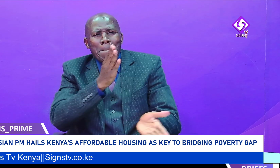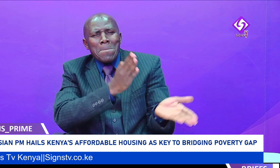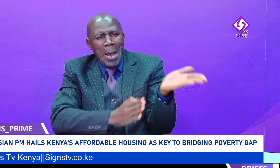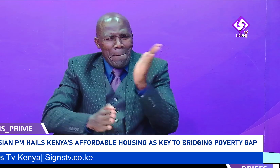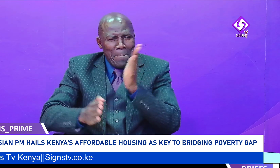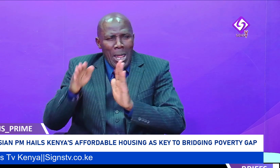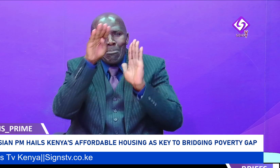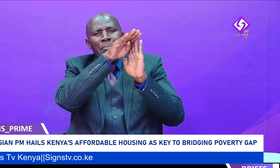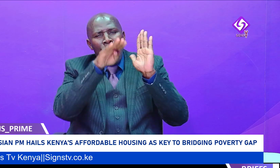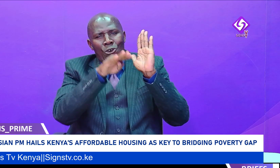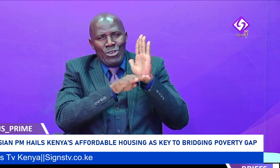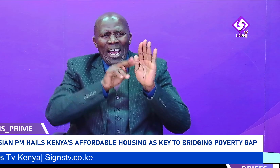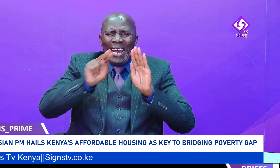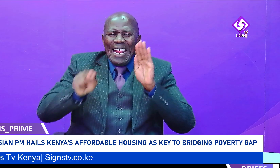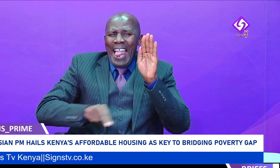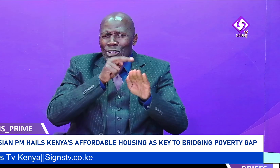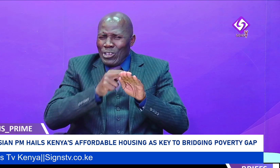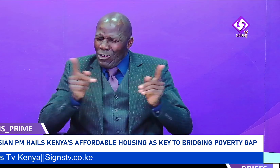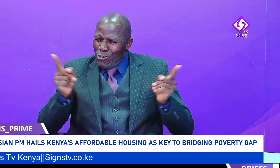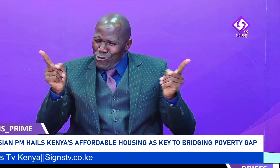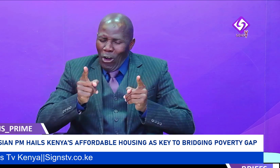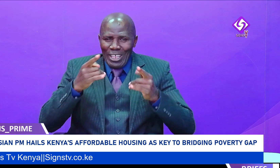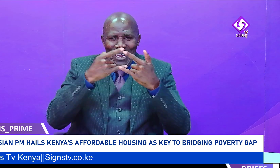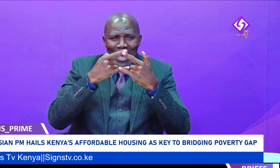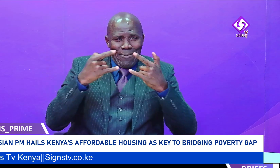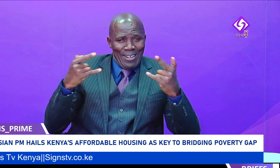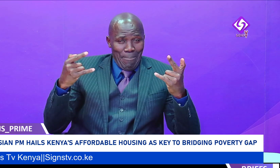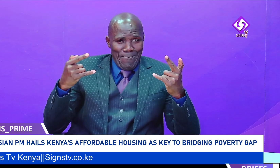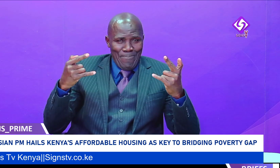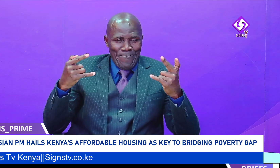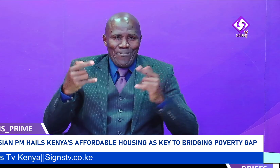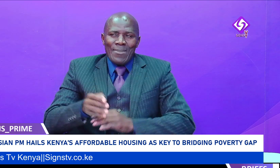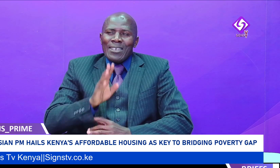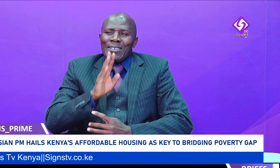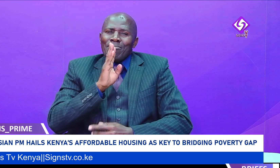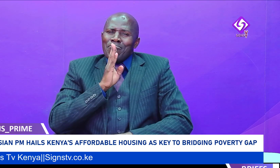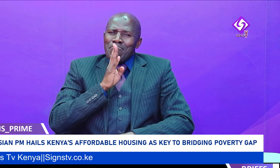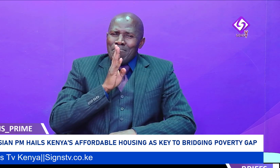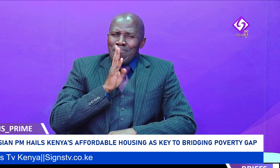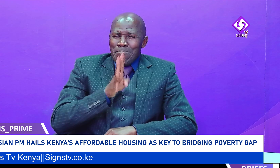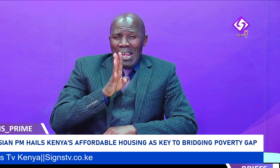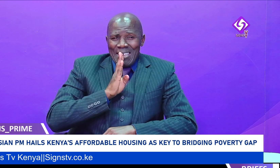characterizing it as a critical strategy for tackling the nation's poverty gap.